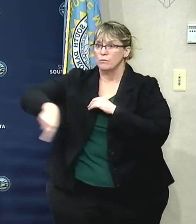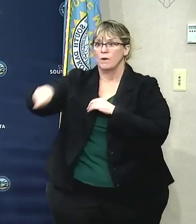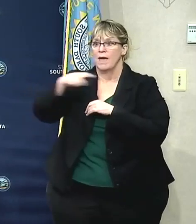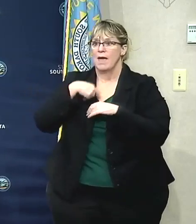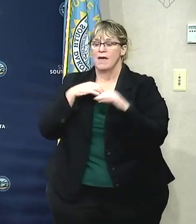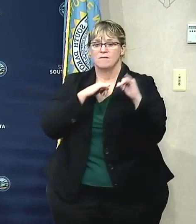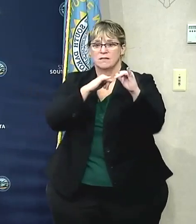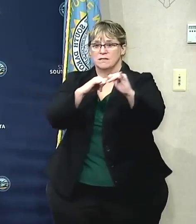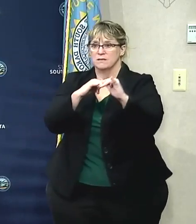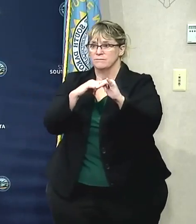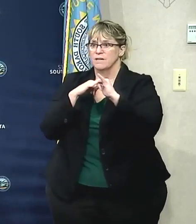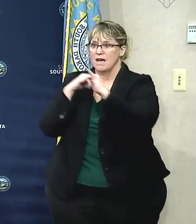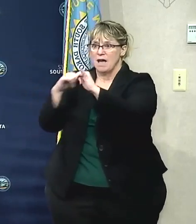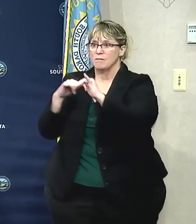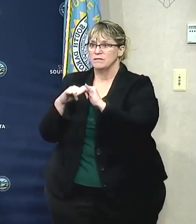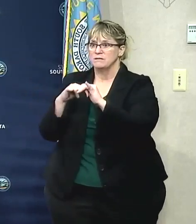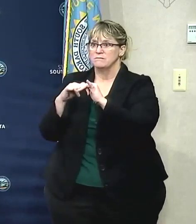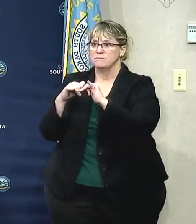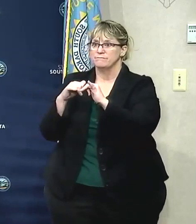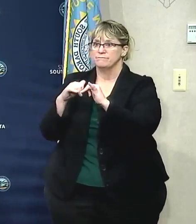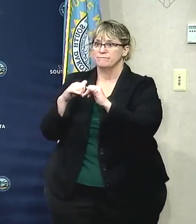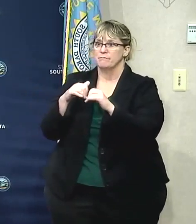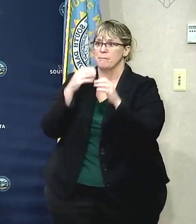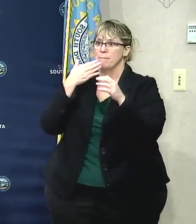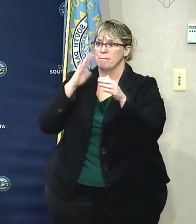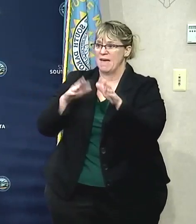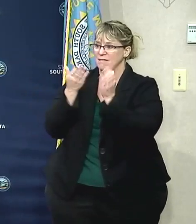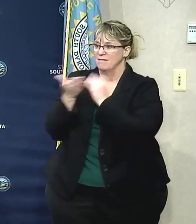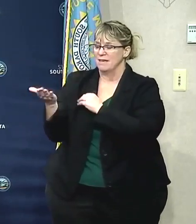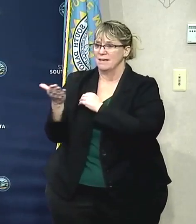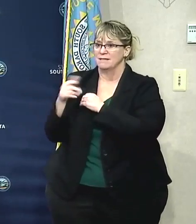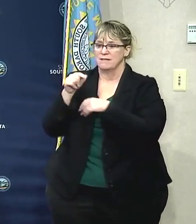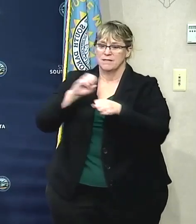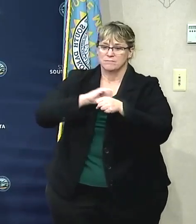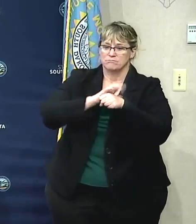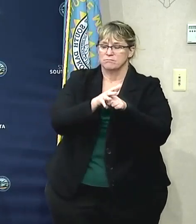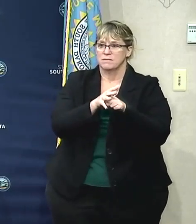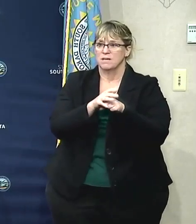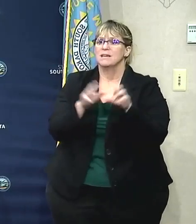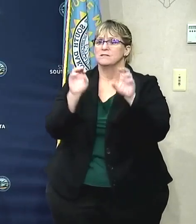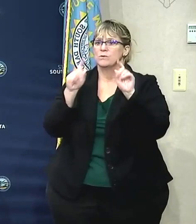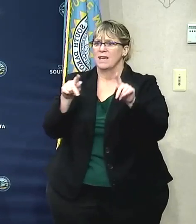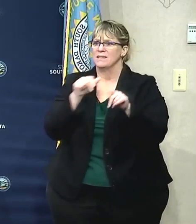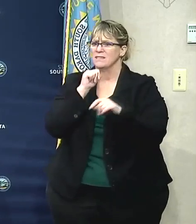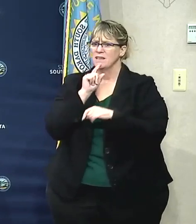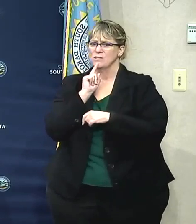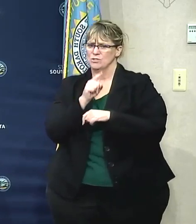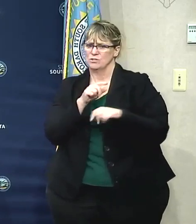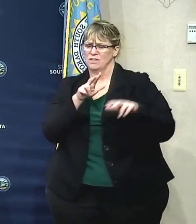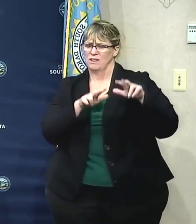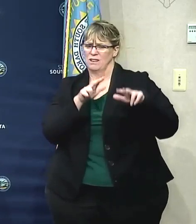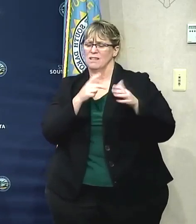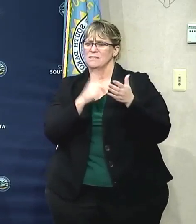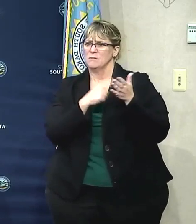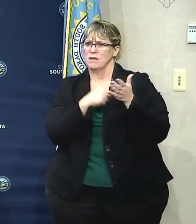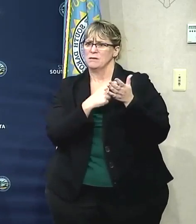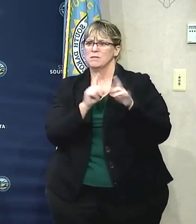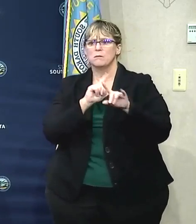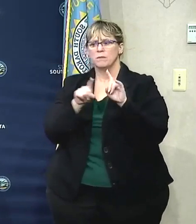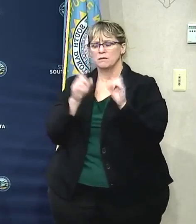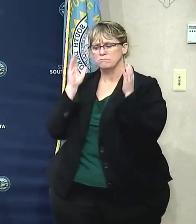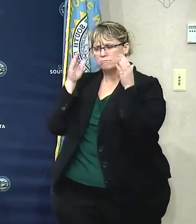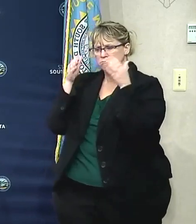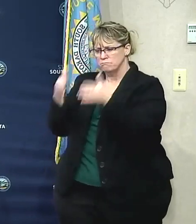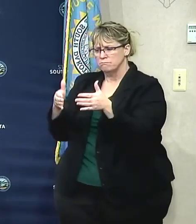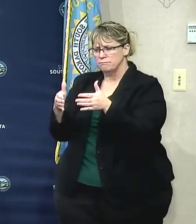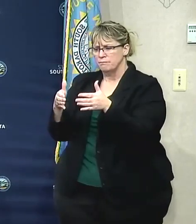common enemy, and that's this virus. It is okay to be uncertain at times. But at the same time, we must